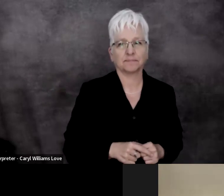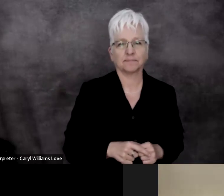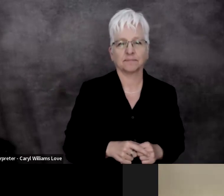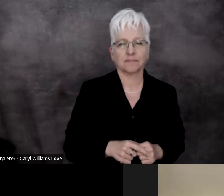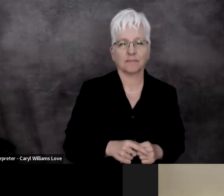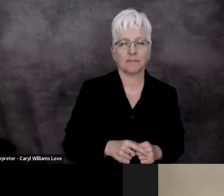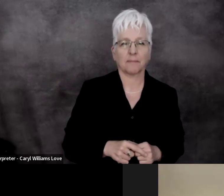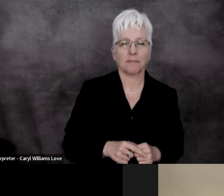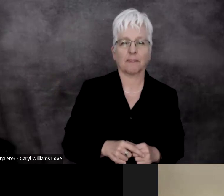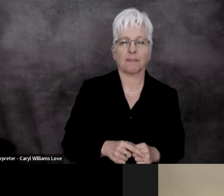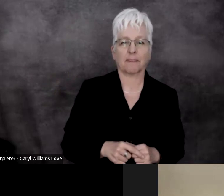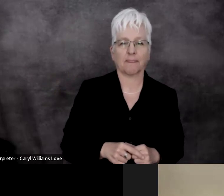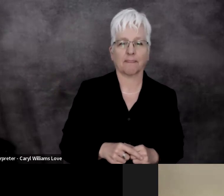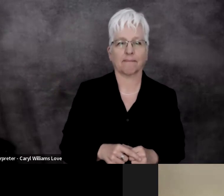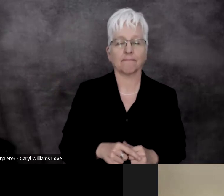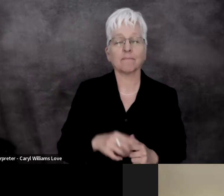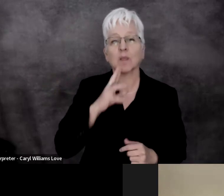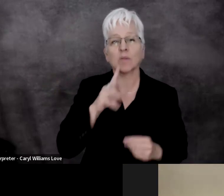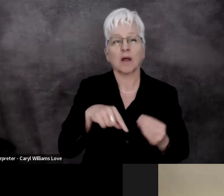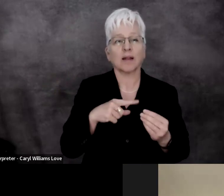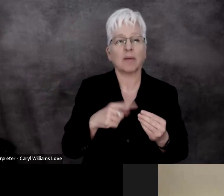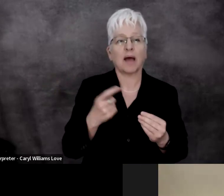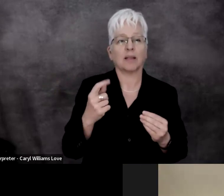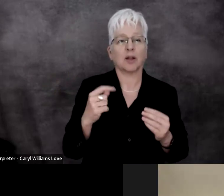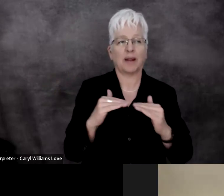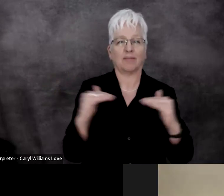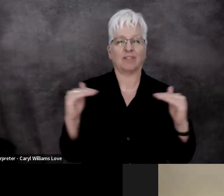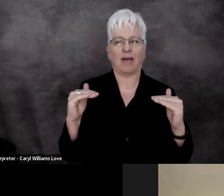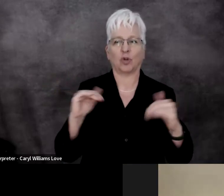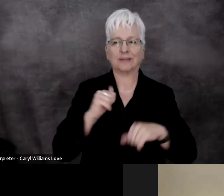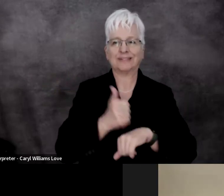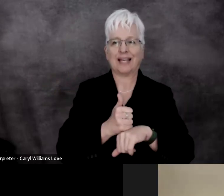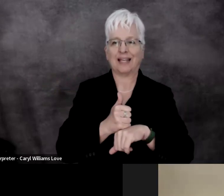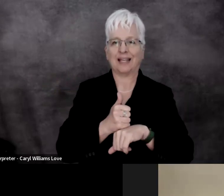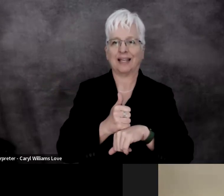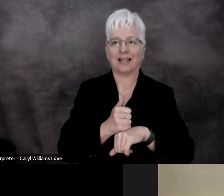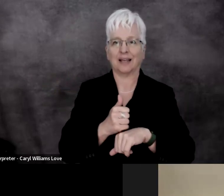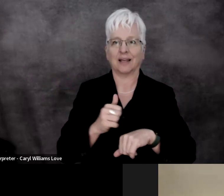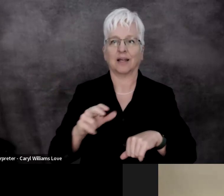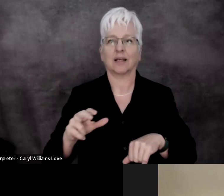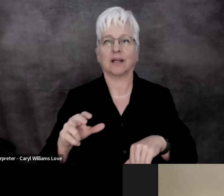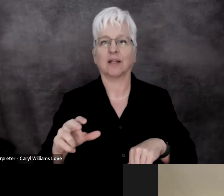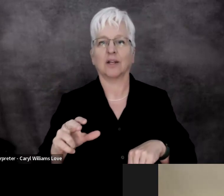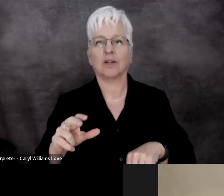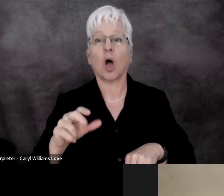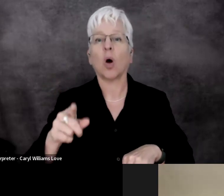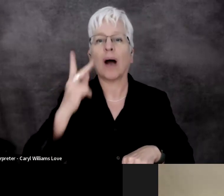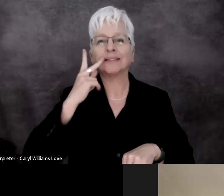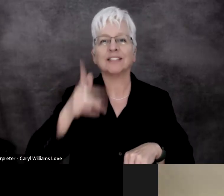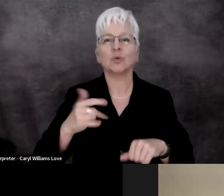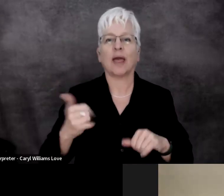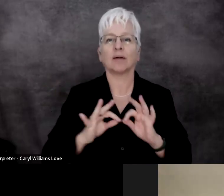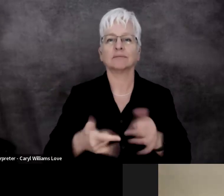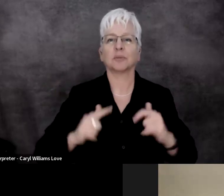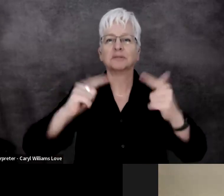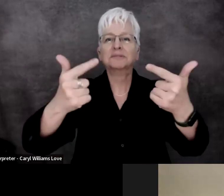they talked about doing a little bit of level setting just to identify the population we're talking with.